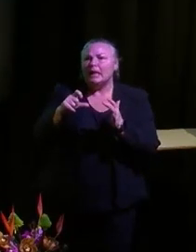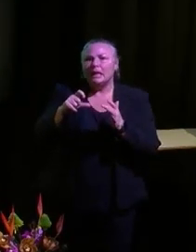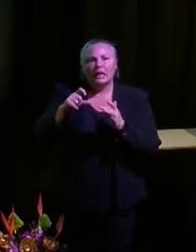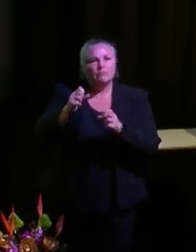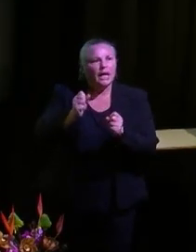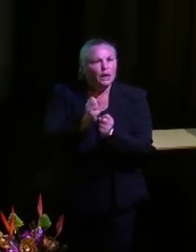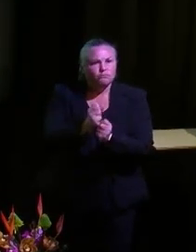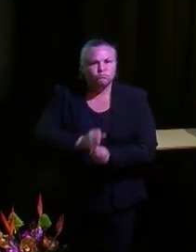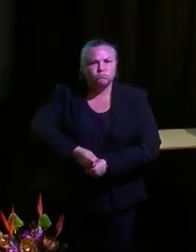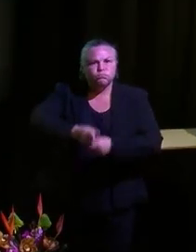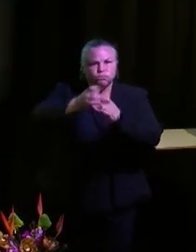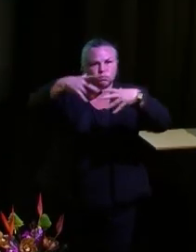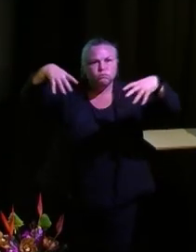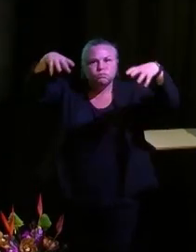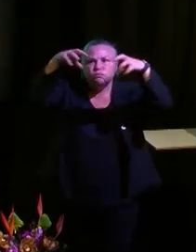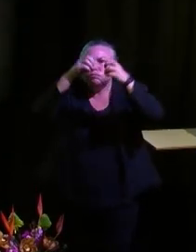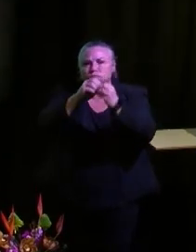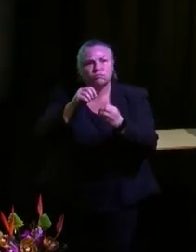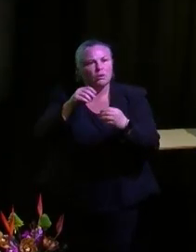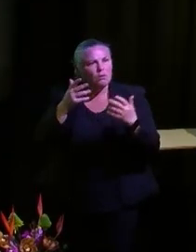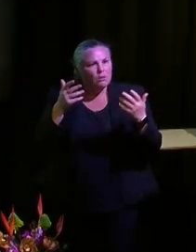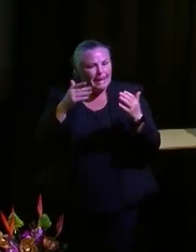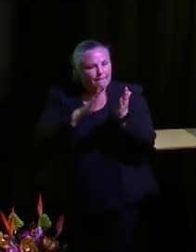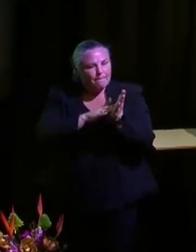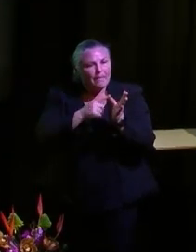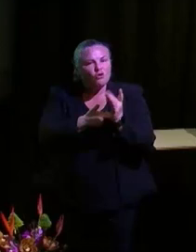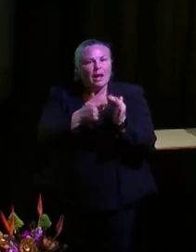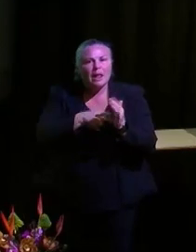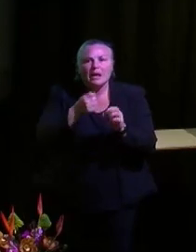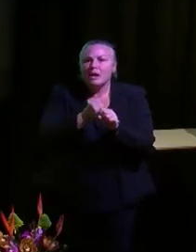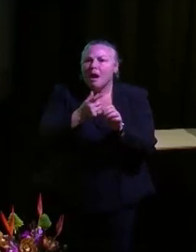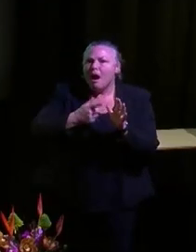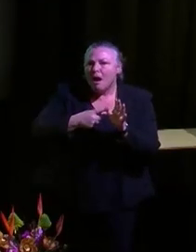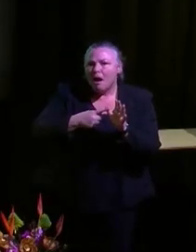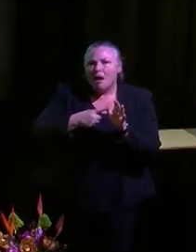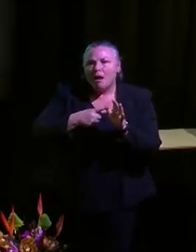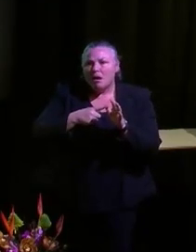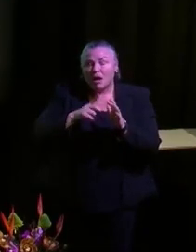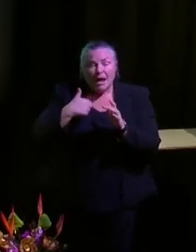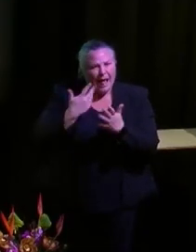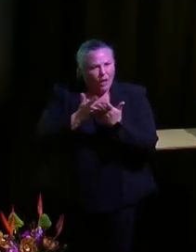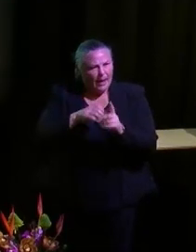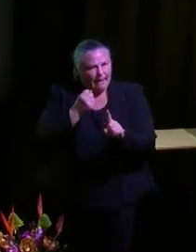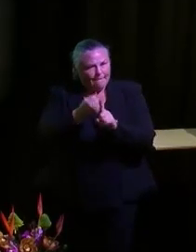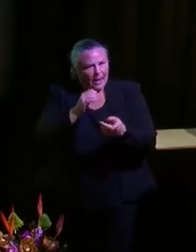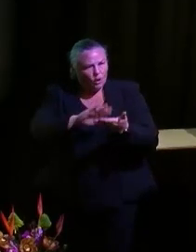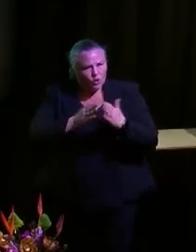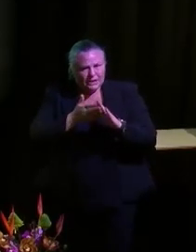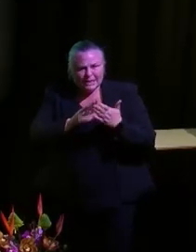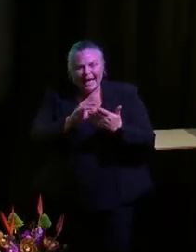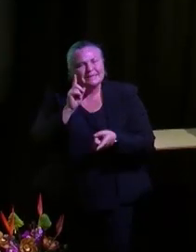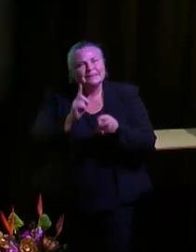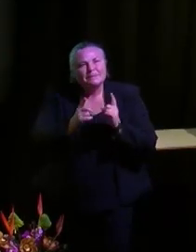Maralinga, et cetera, and the effects on the community. And so it's somehow, when the beauty